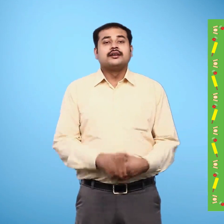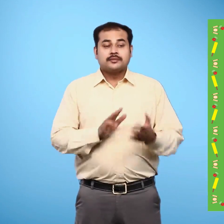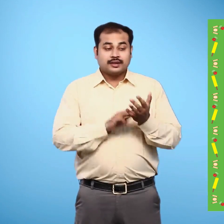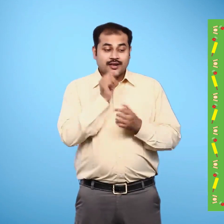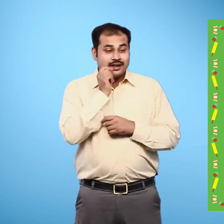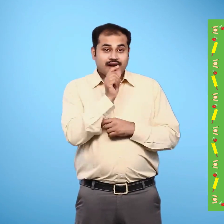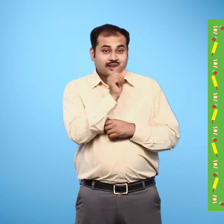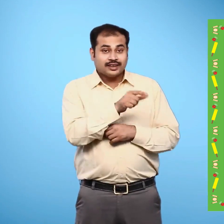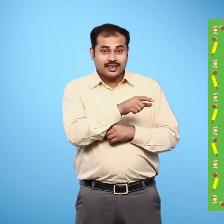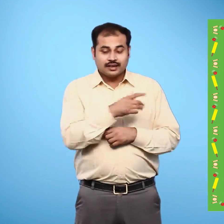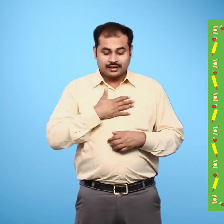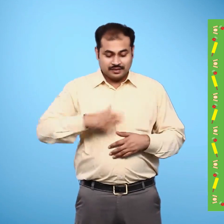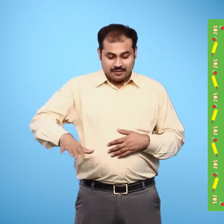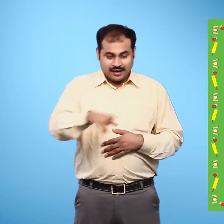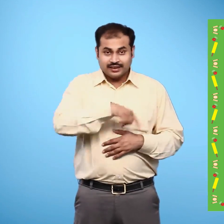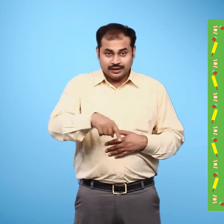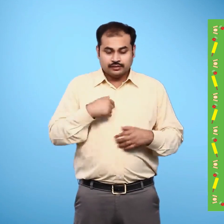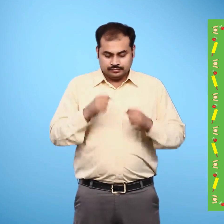Uncle Miku is sitting on the grass